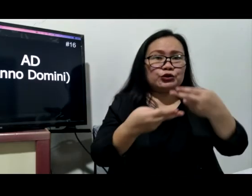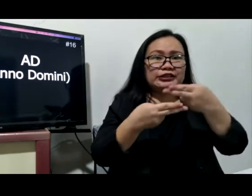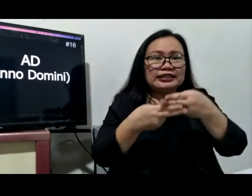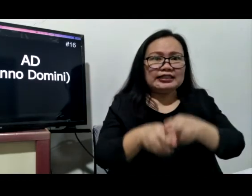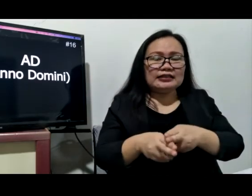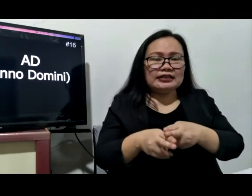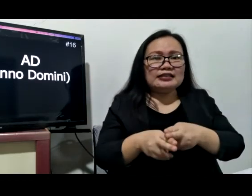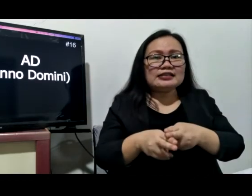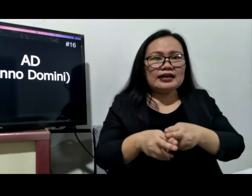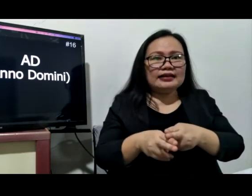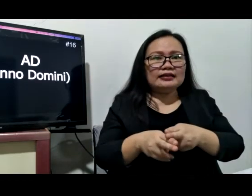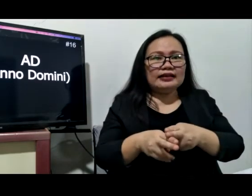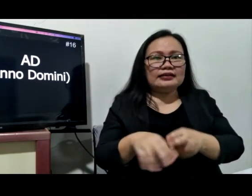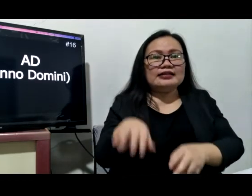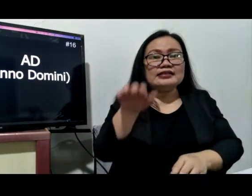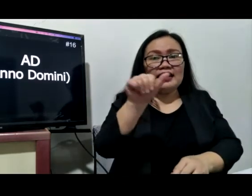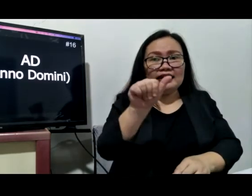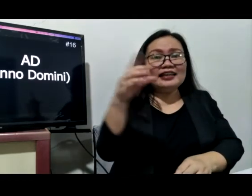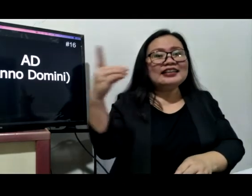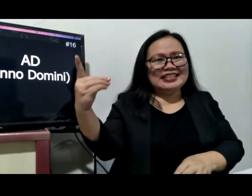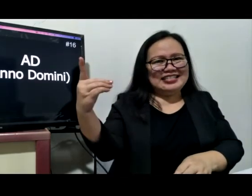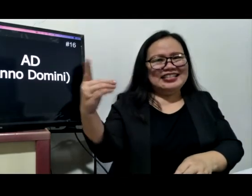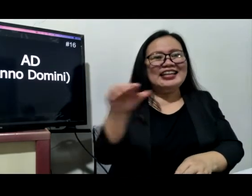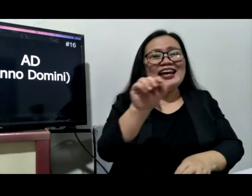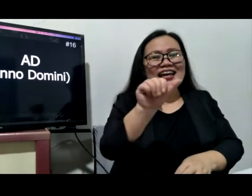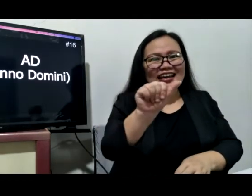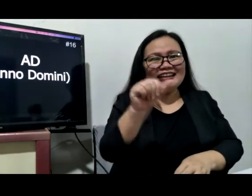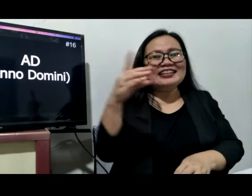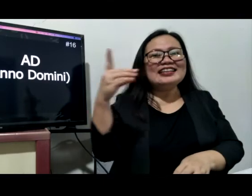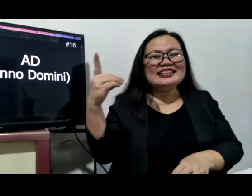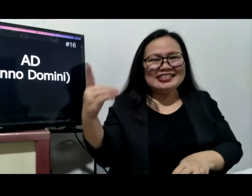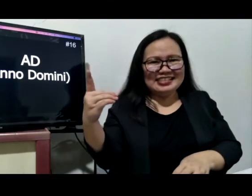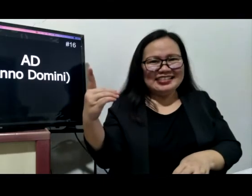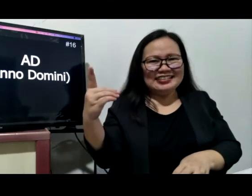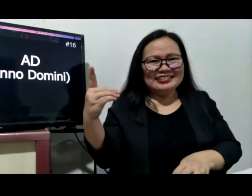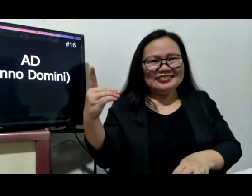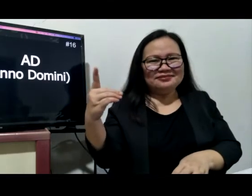shorten it, it is signed like this, AD. AD.